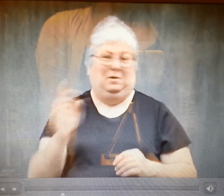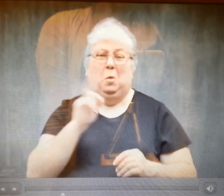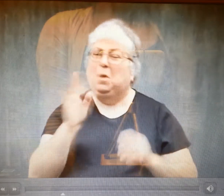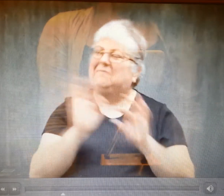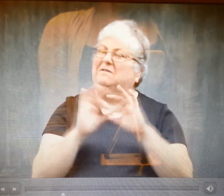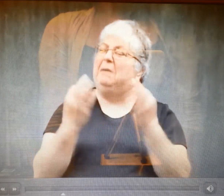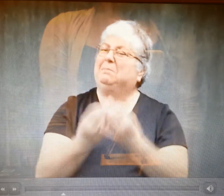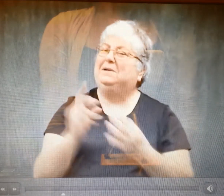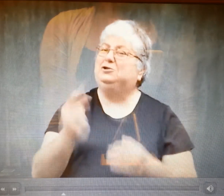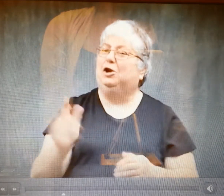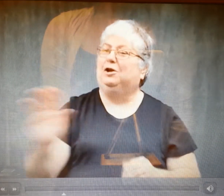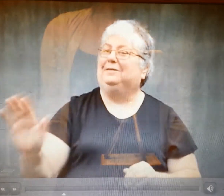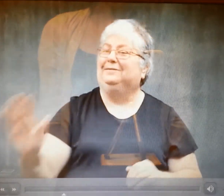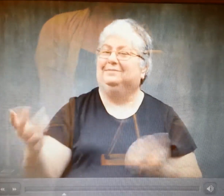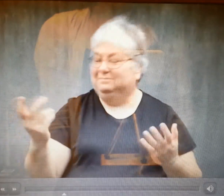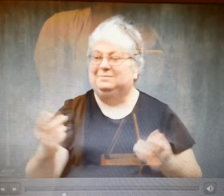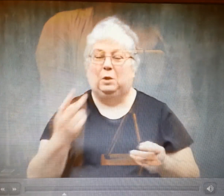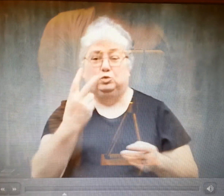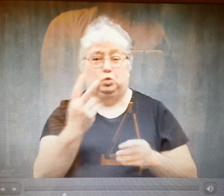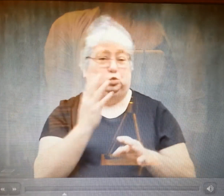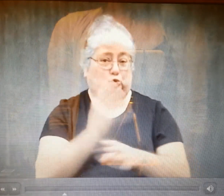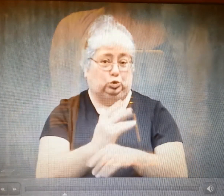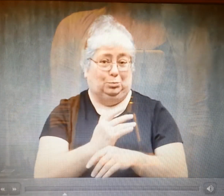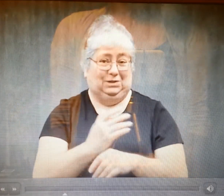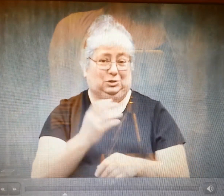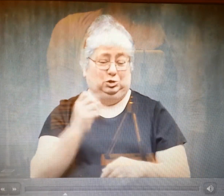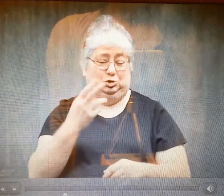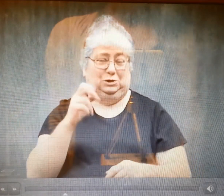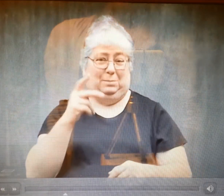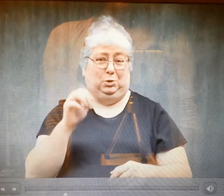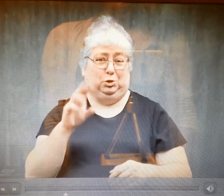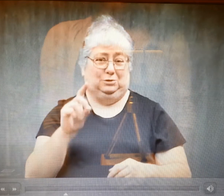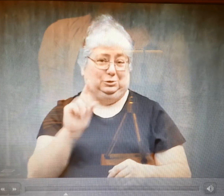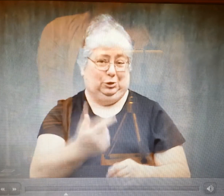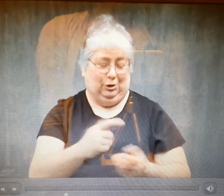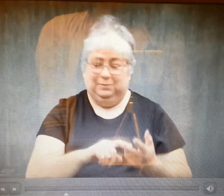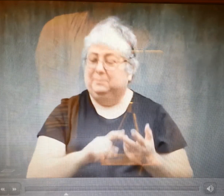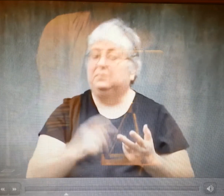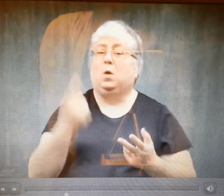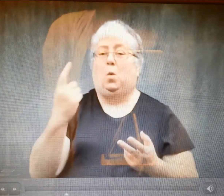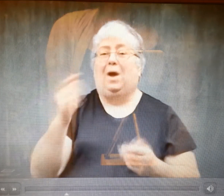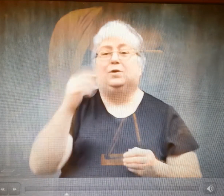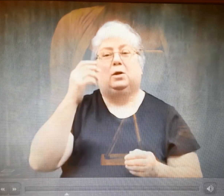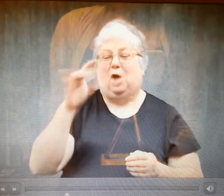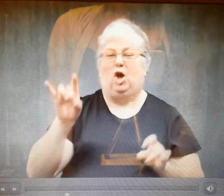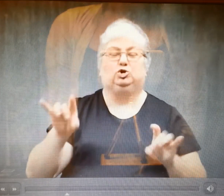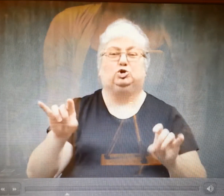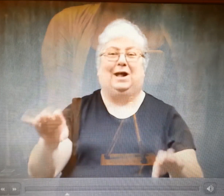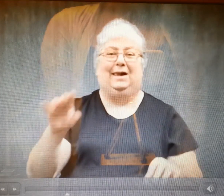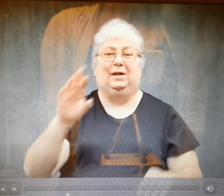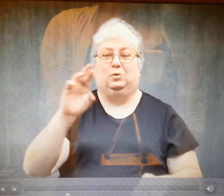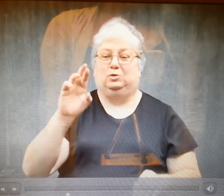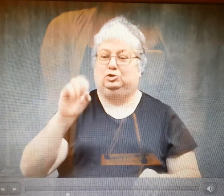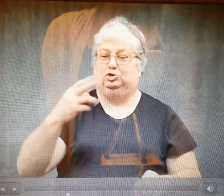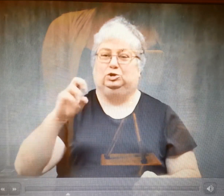Then they proceeded to pick 4 different types of family dogs. There were 2 German Shepherds, 1 Australian Shepherd,